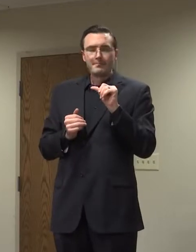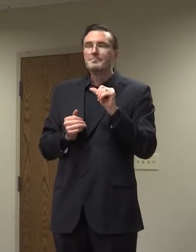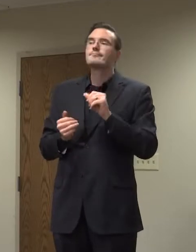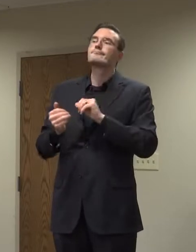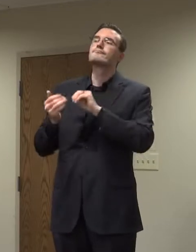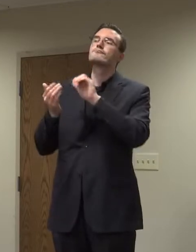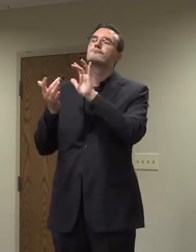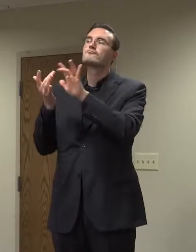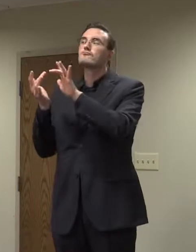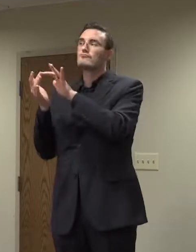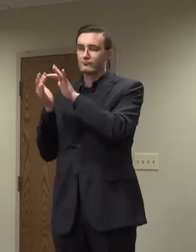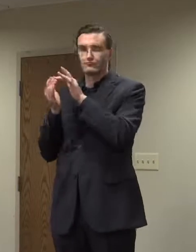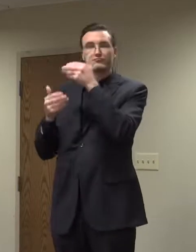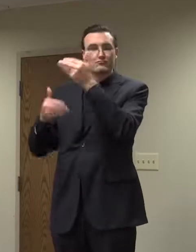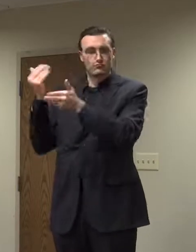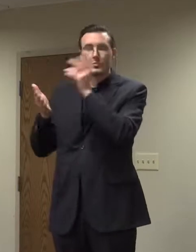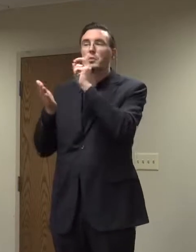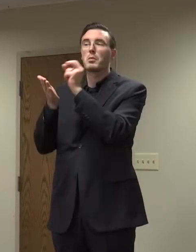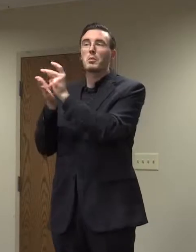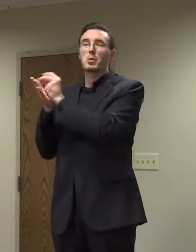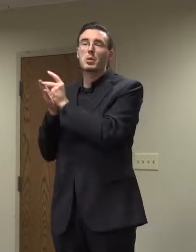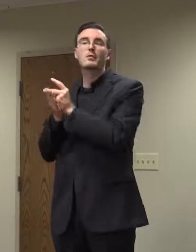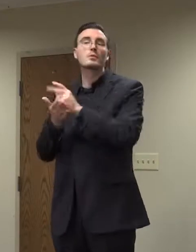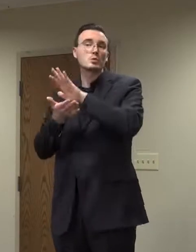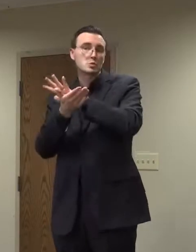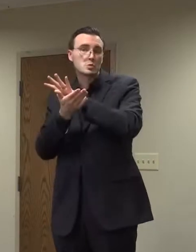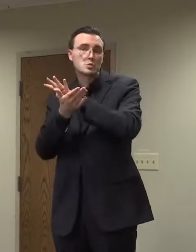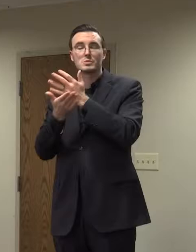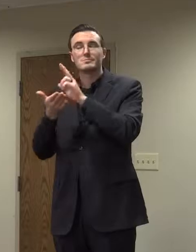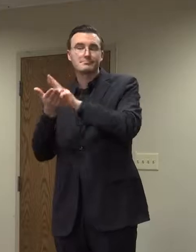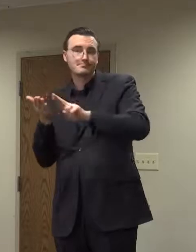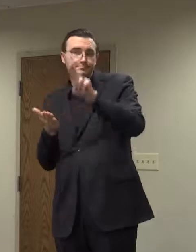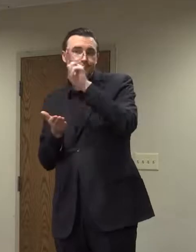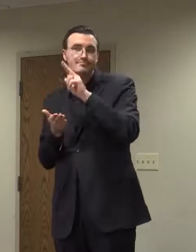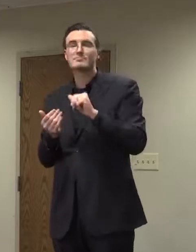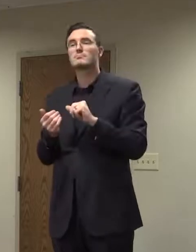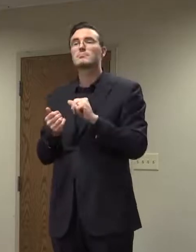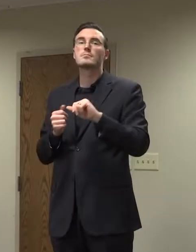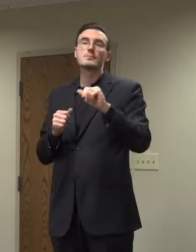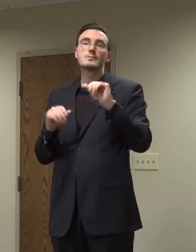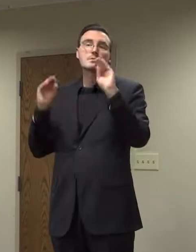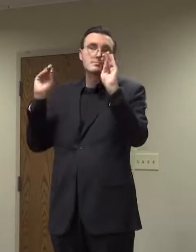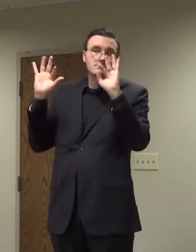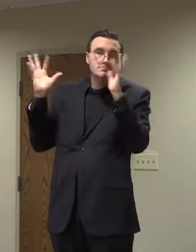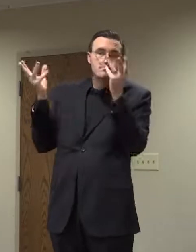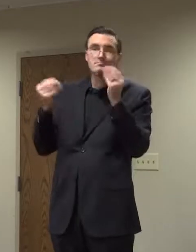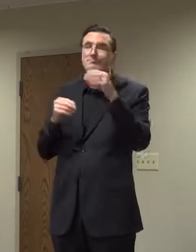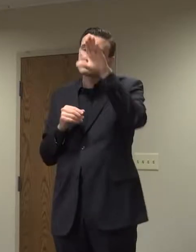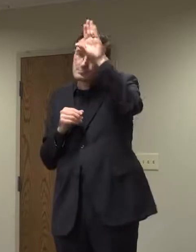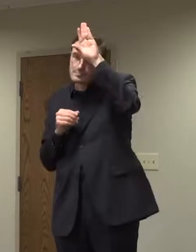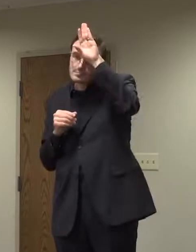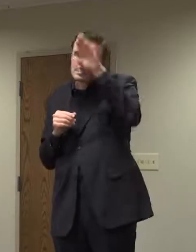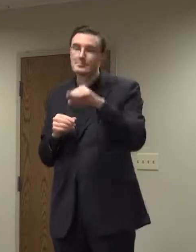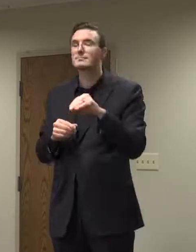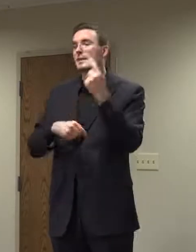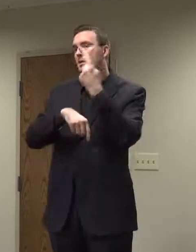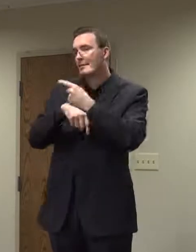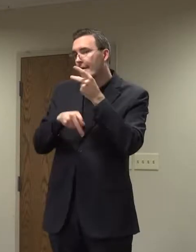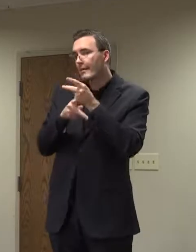schools, K through 12, universities, first responders, daycares, critical infrastructure, including